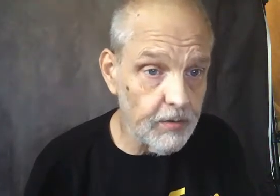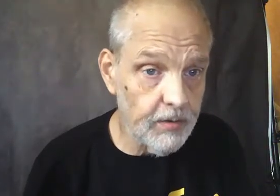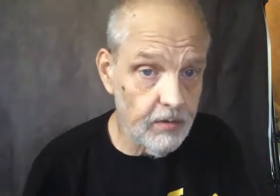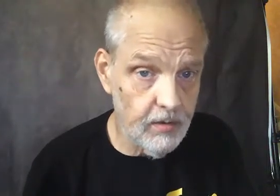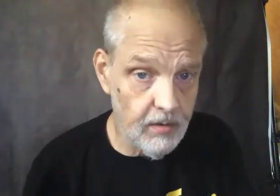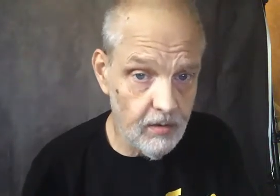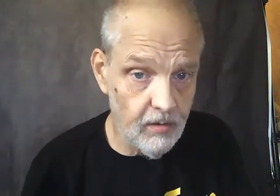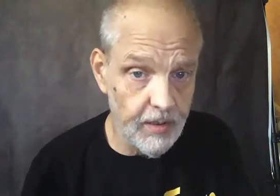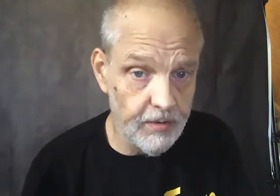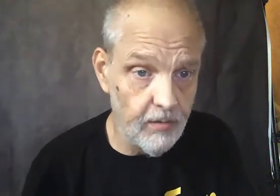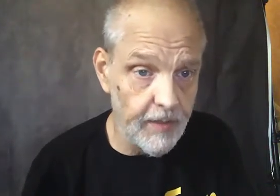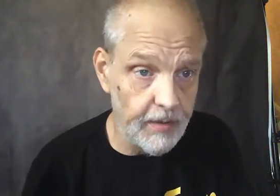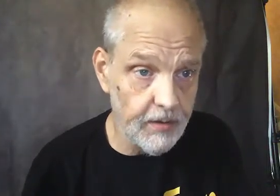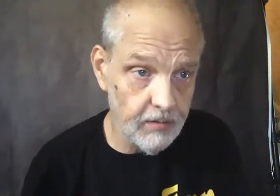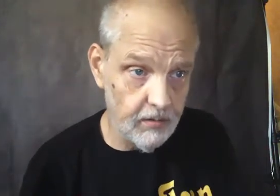language or the history of ASL?